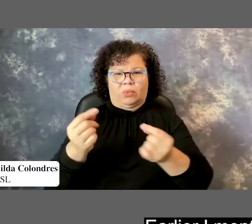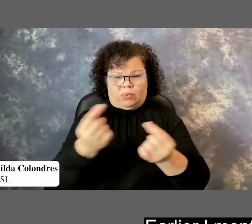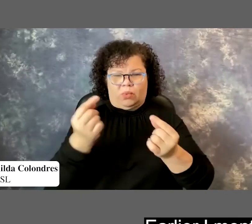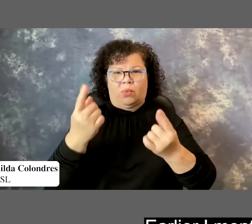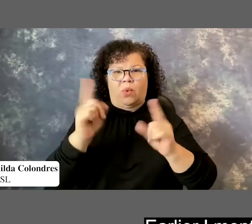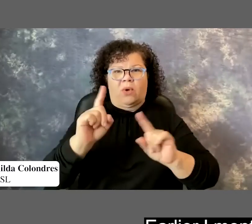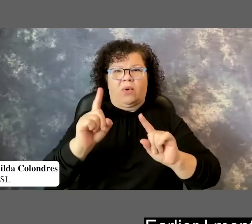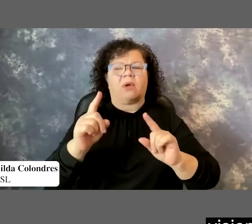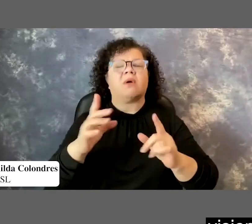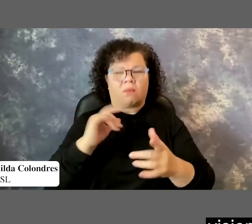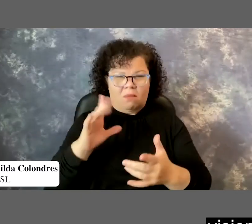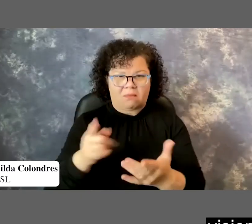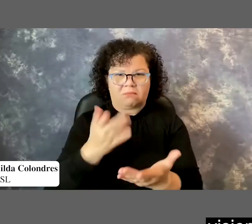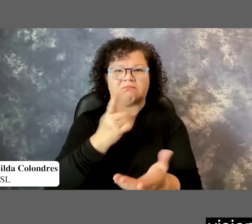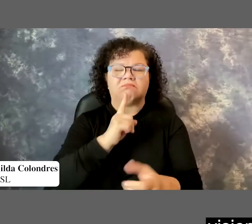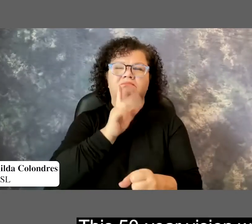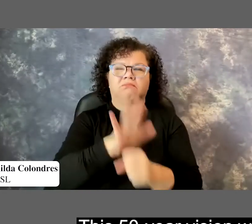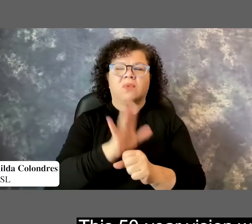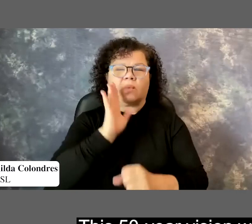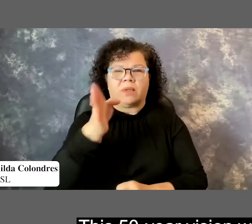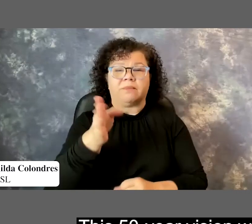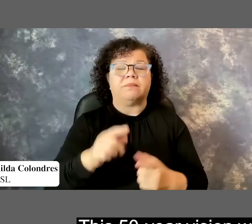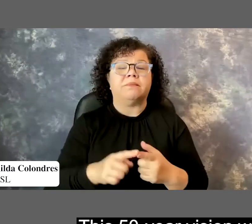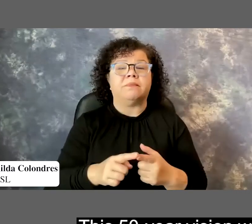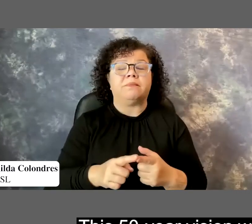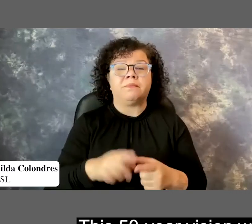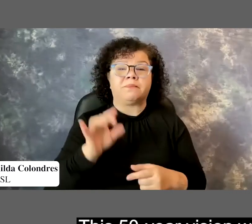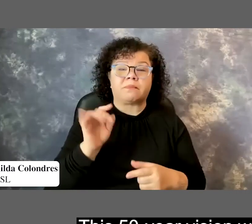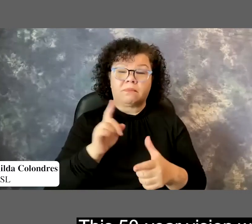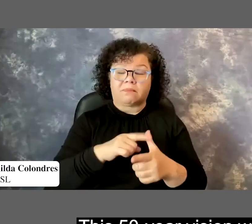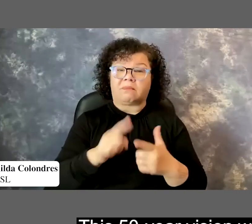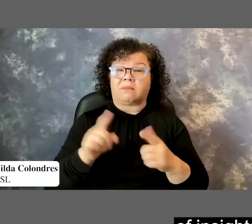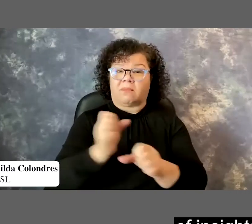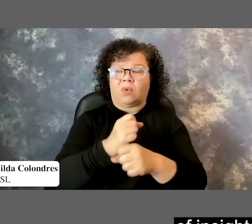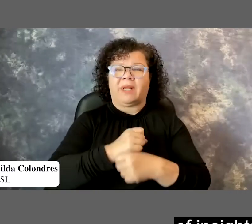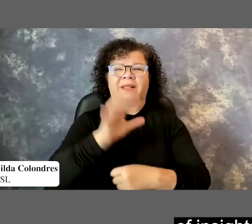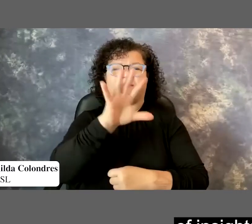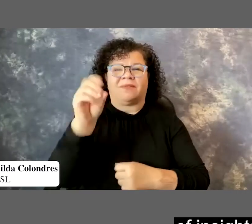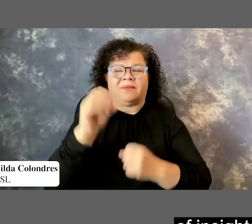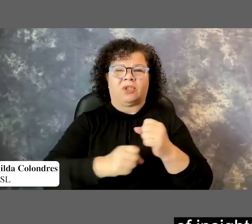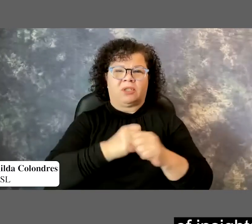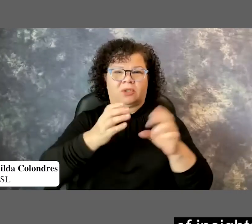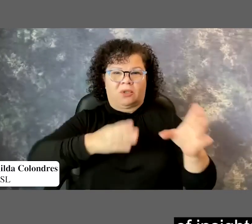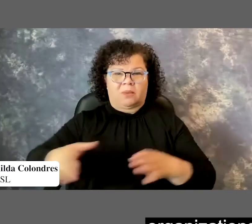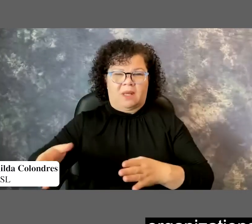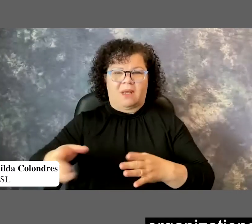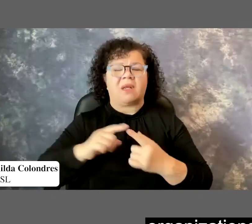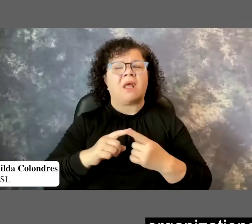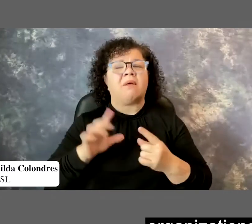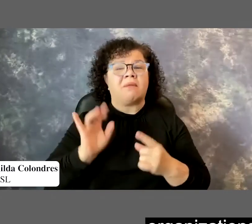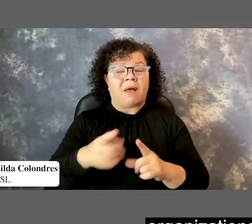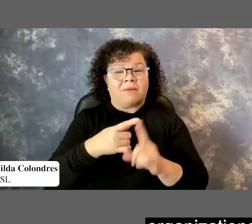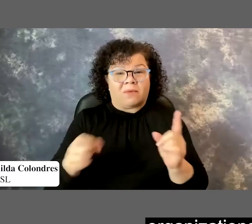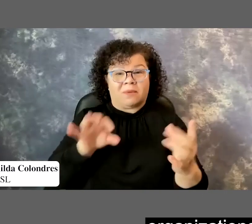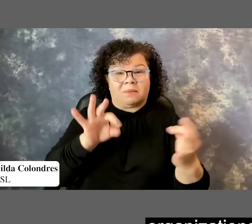I mentioned our 50-year vision and plan. This 50-year vision was created with thousands of insights from grantee organizations across the